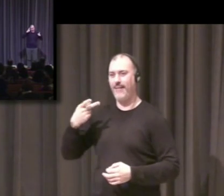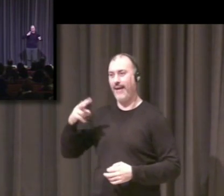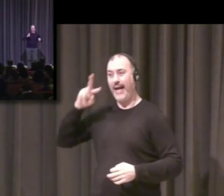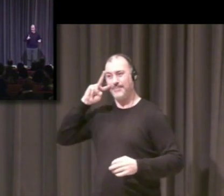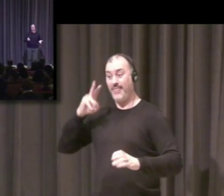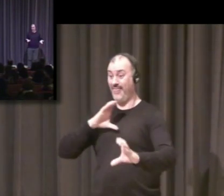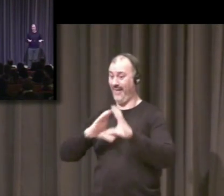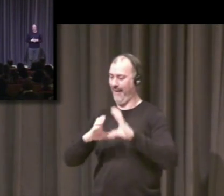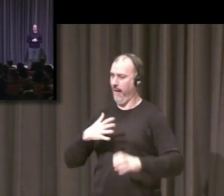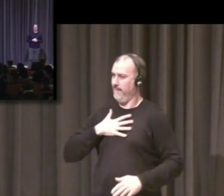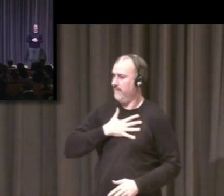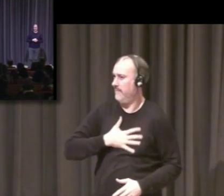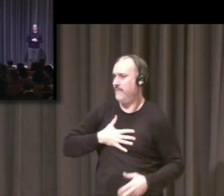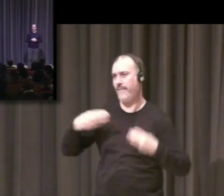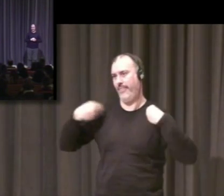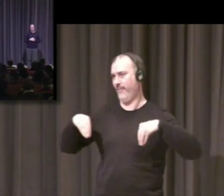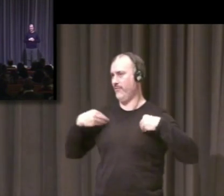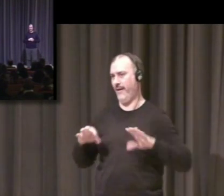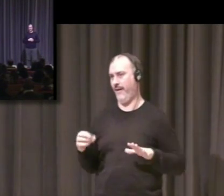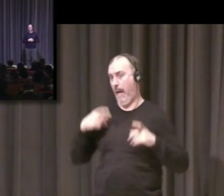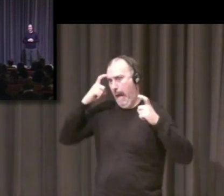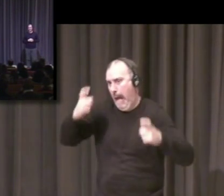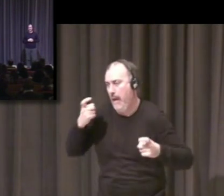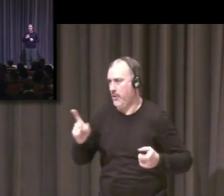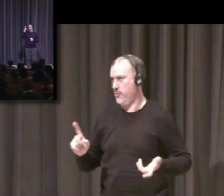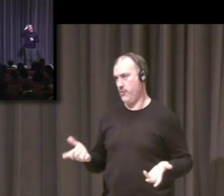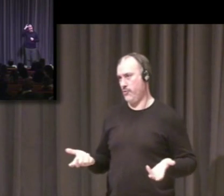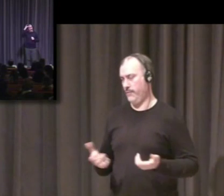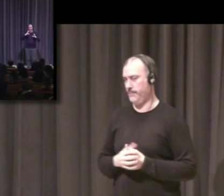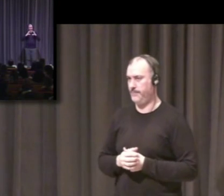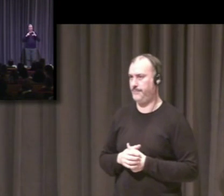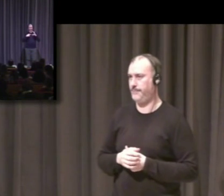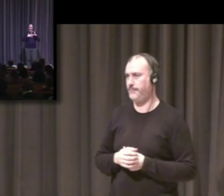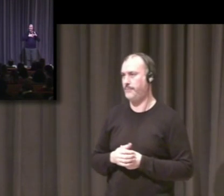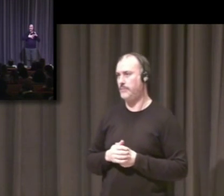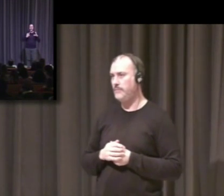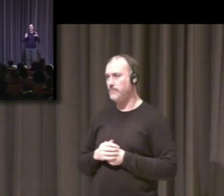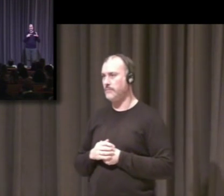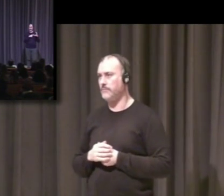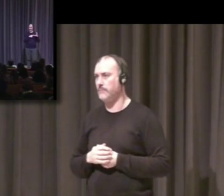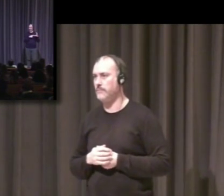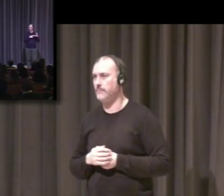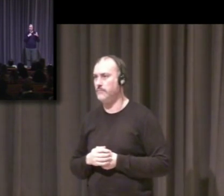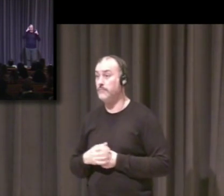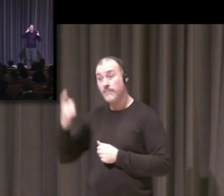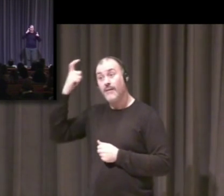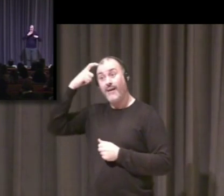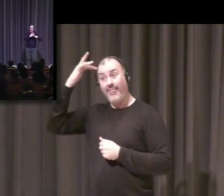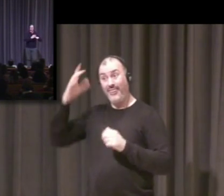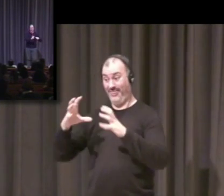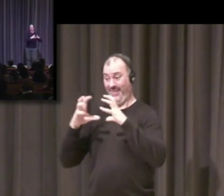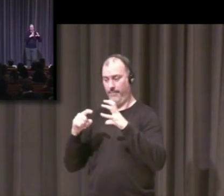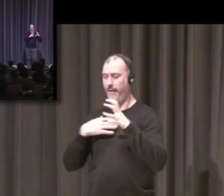Your brain needs it. Your spirit needs it. You need to be able to just relax